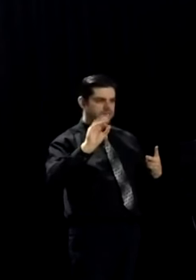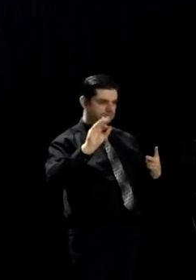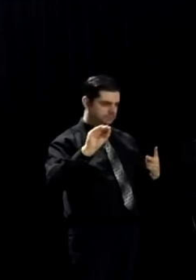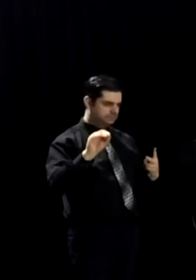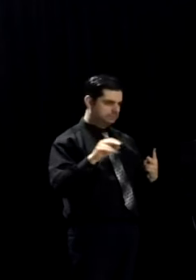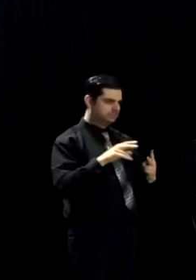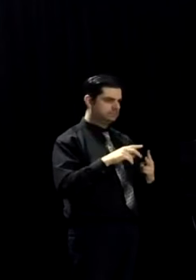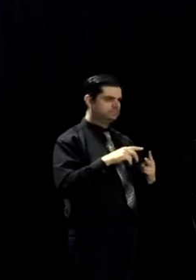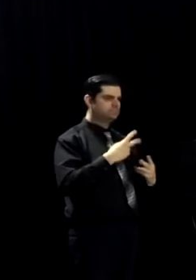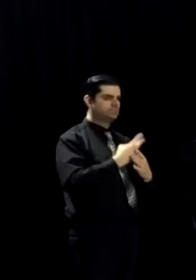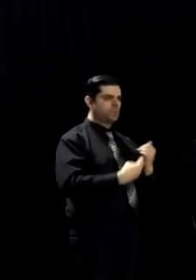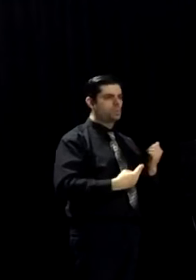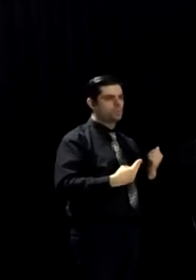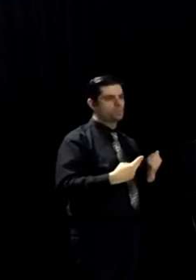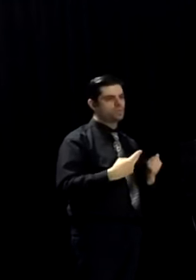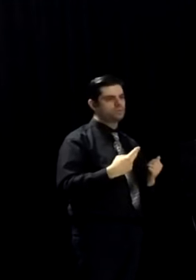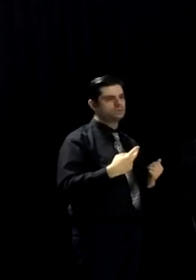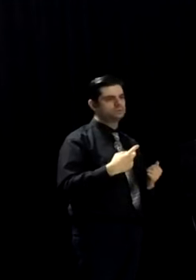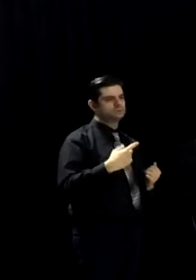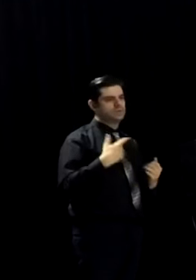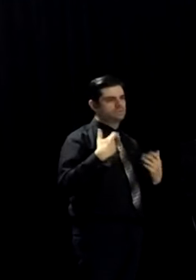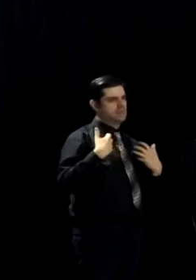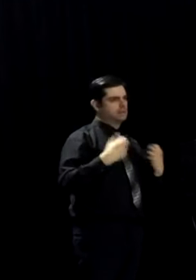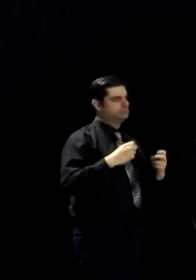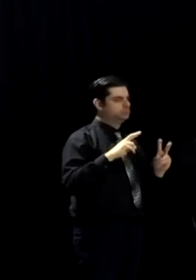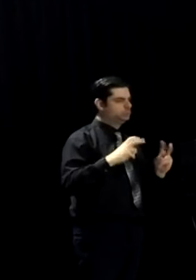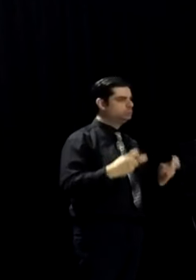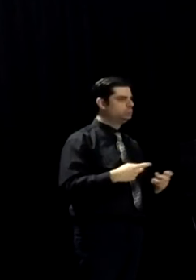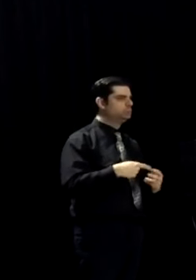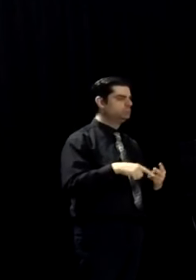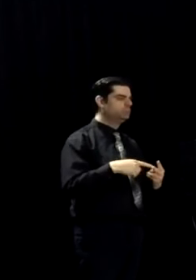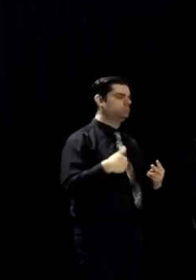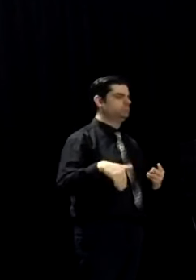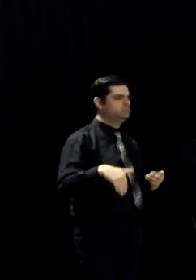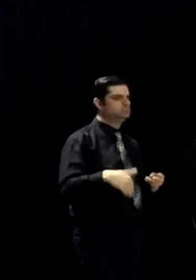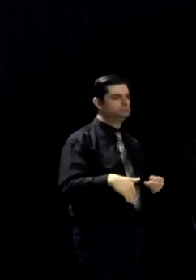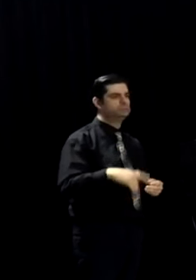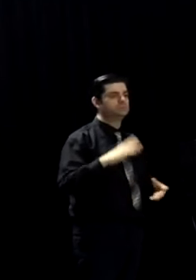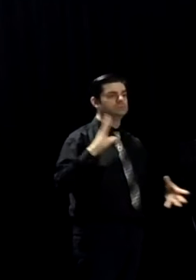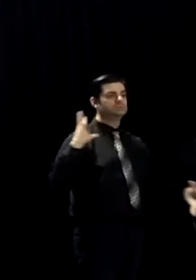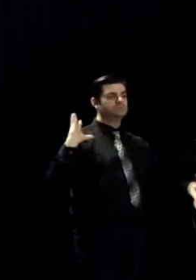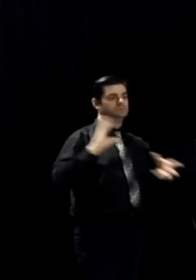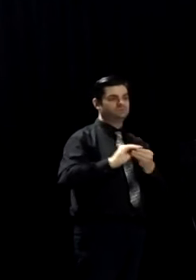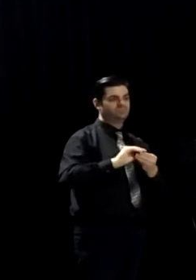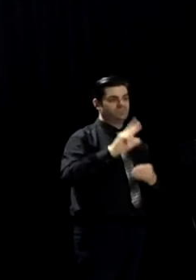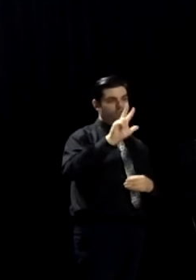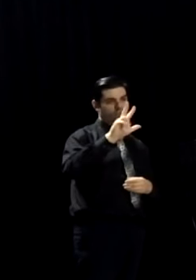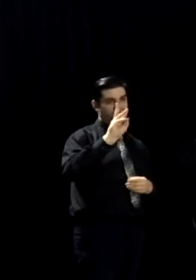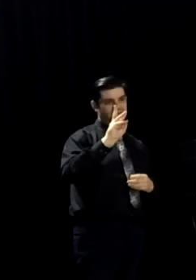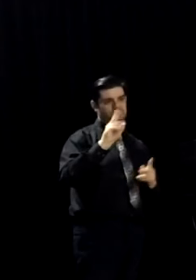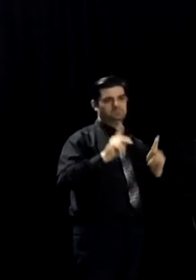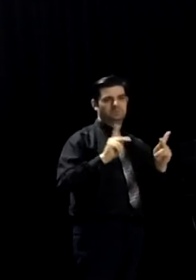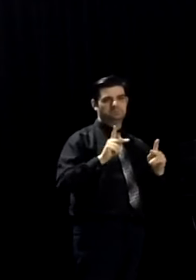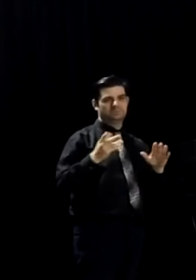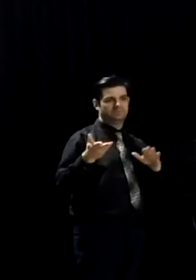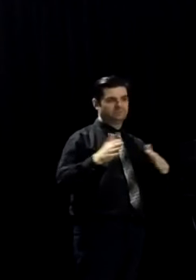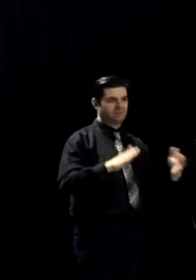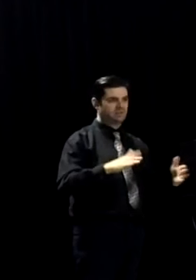had significant medical conditions. We've now lost 36 individuals who have died related to this